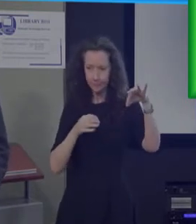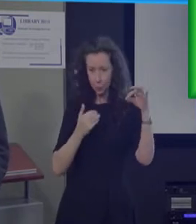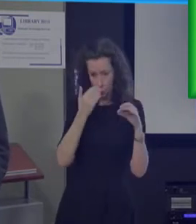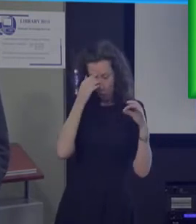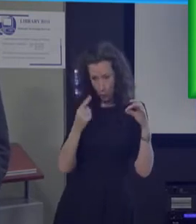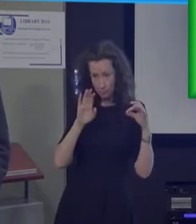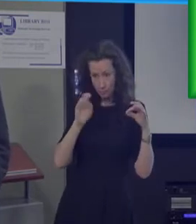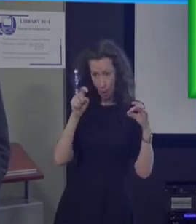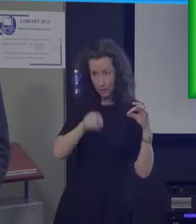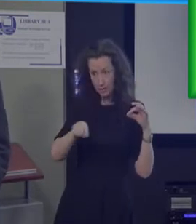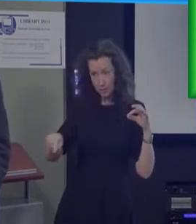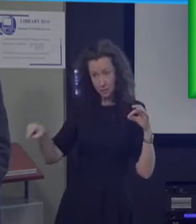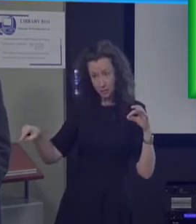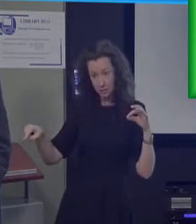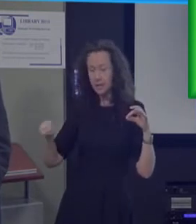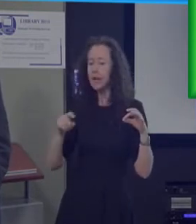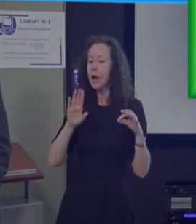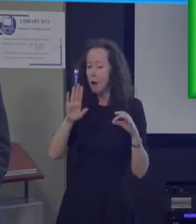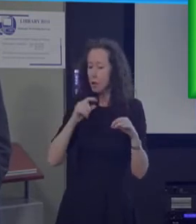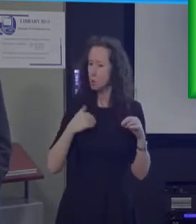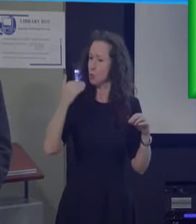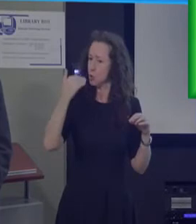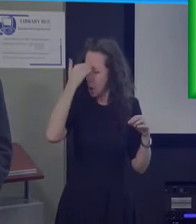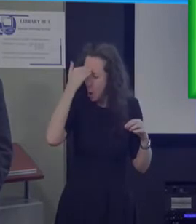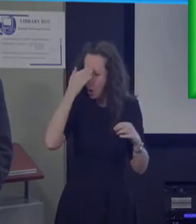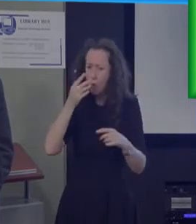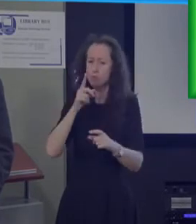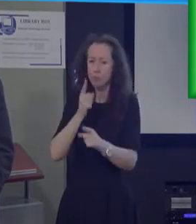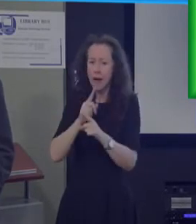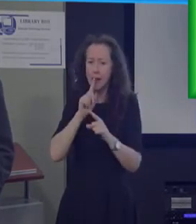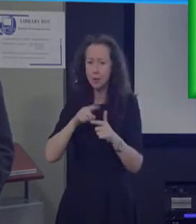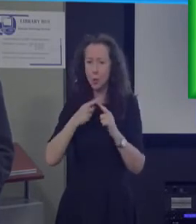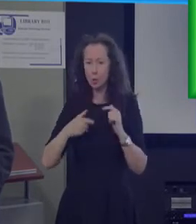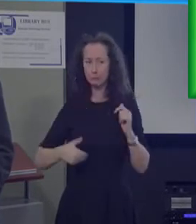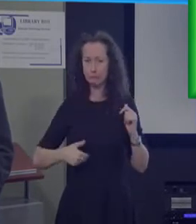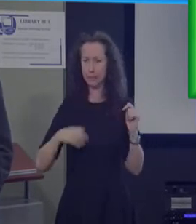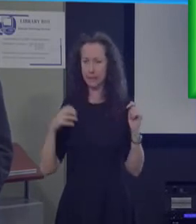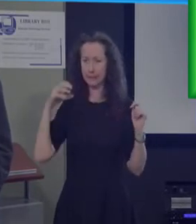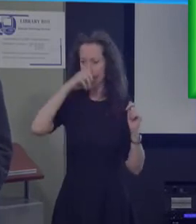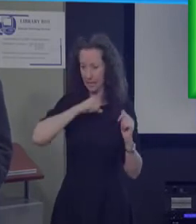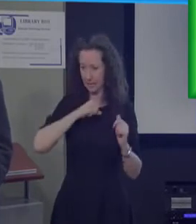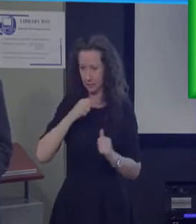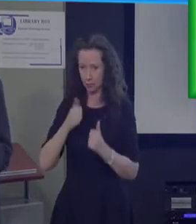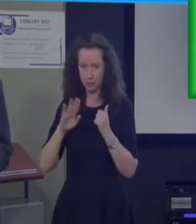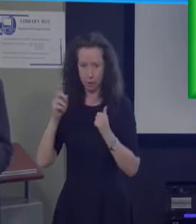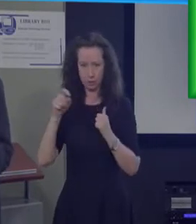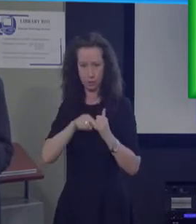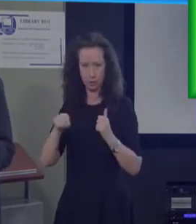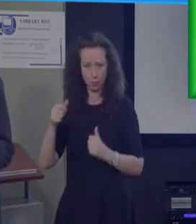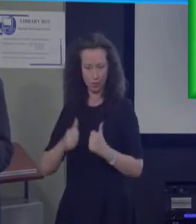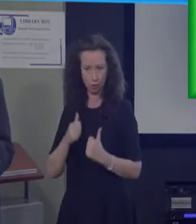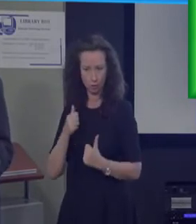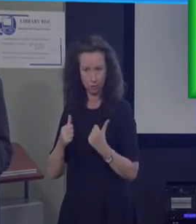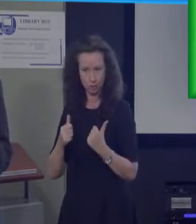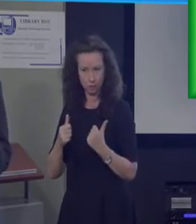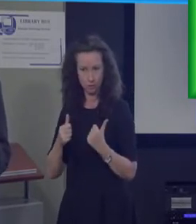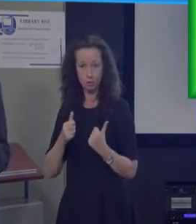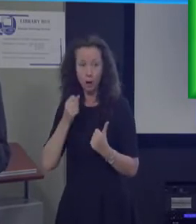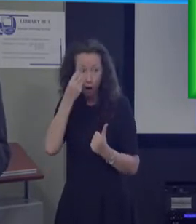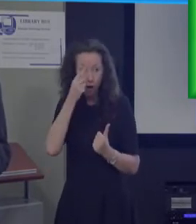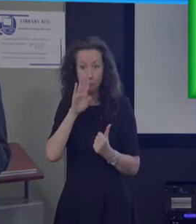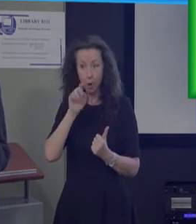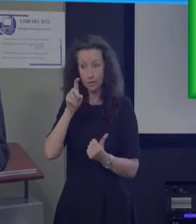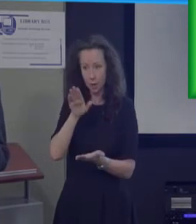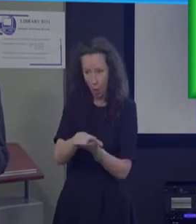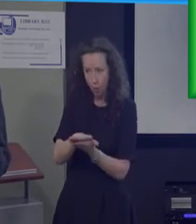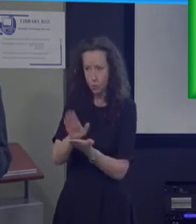guess about which box I used to make a necklace out of these red beads? And in this case, all the boxes are closed,